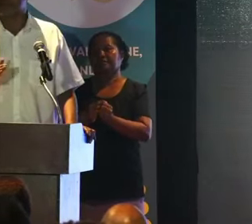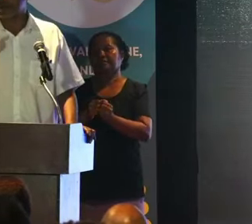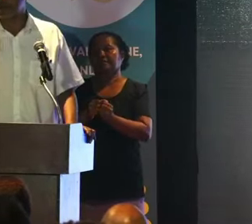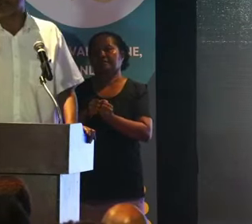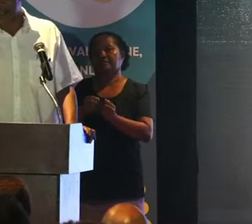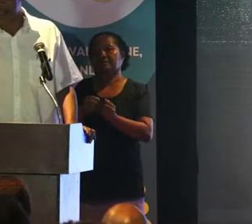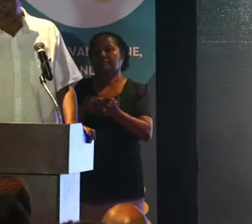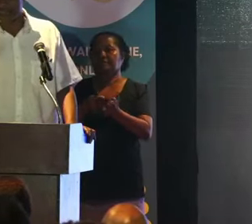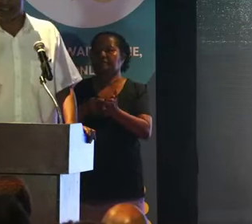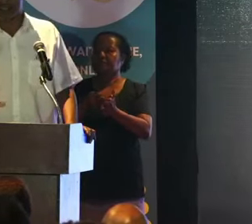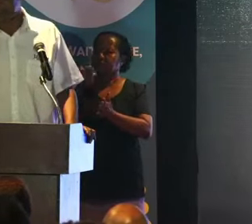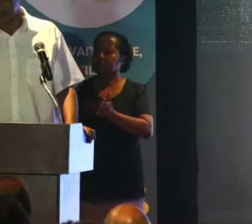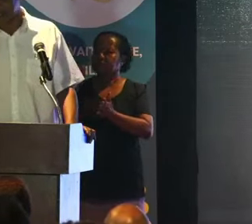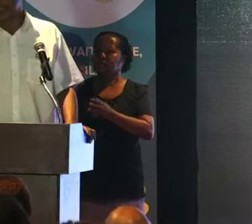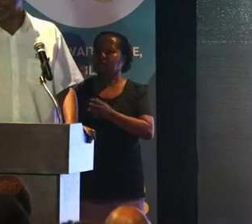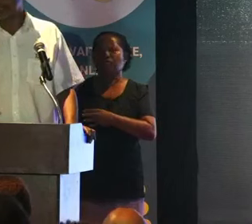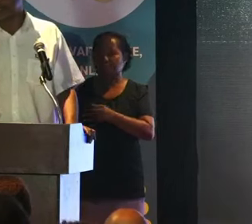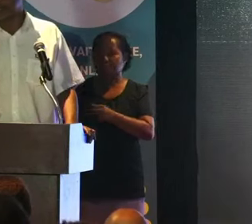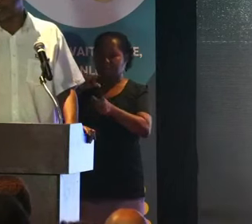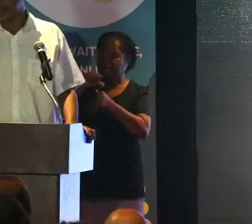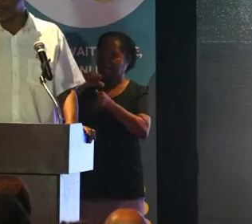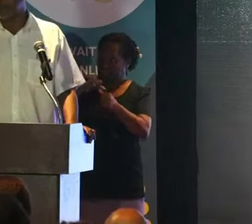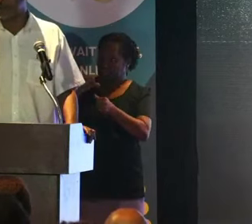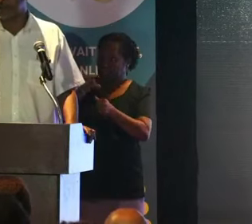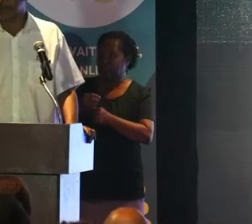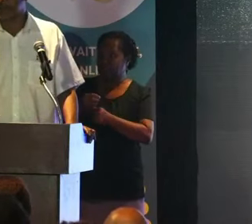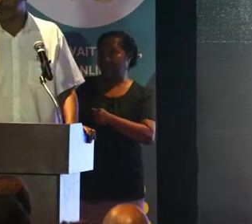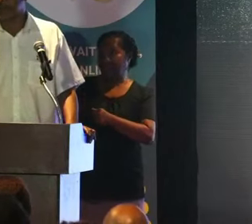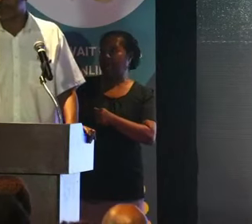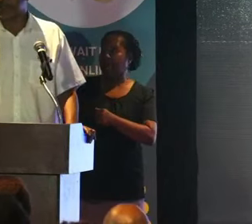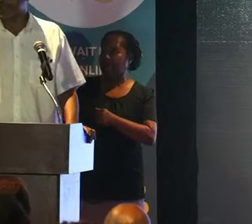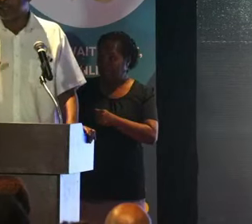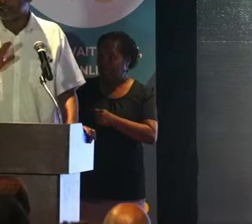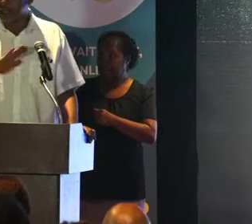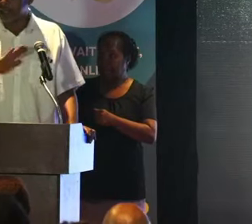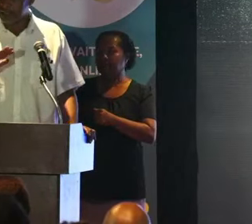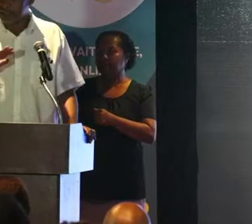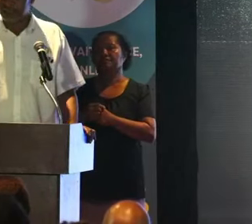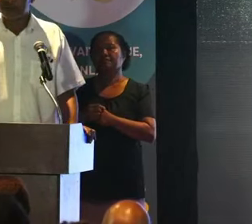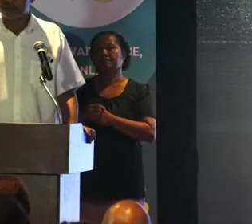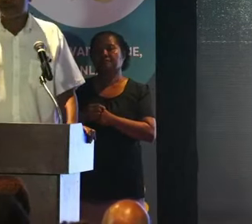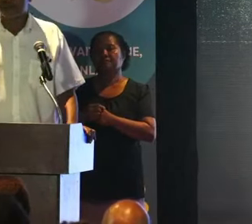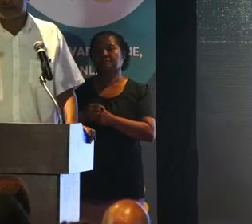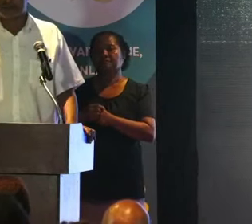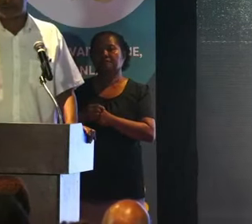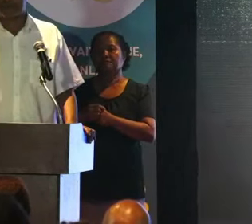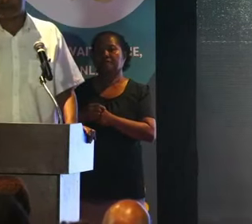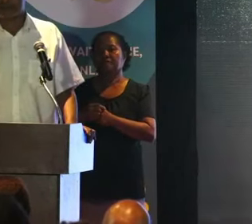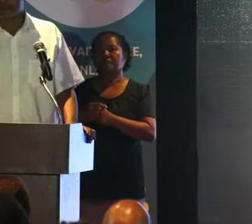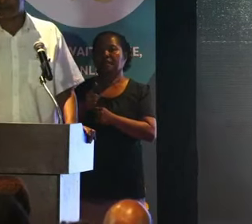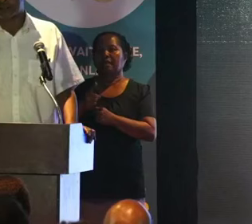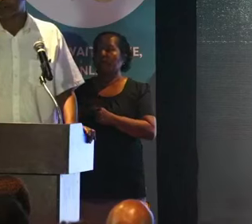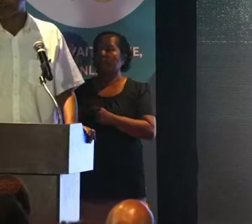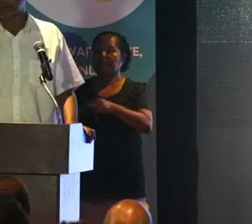will be borne by the applicant himself or herself. And then that notice will run for a